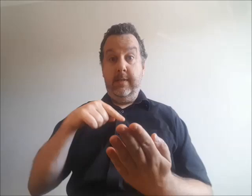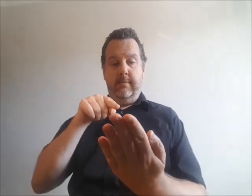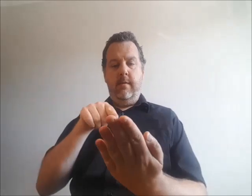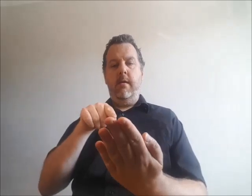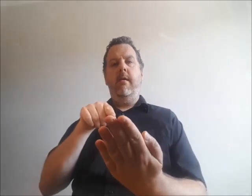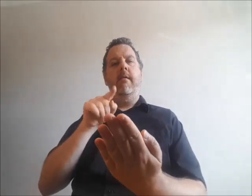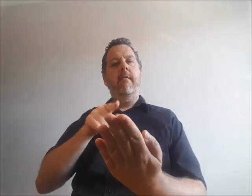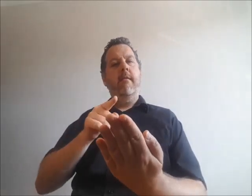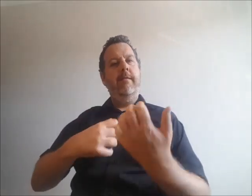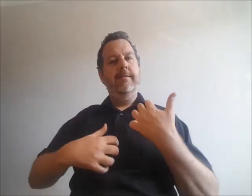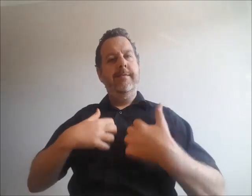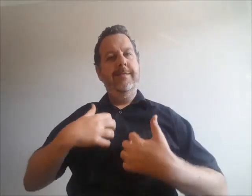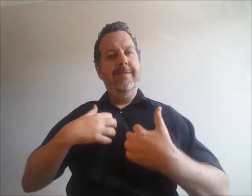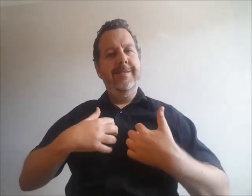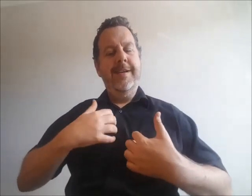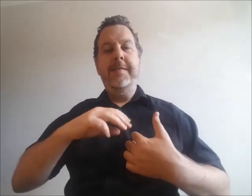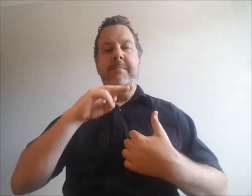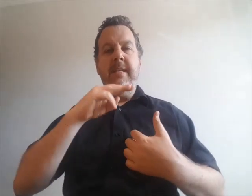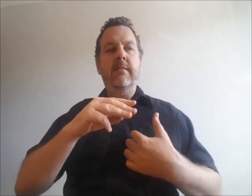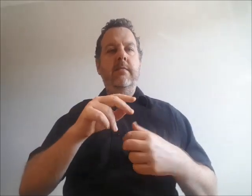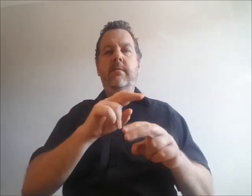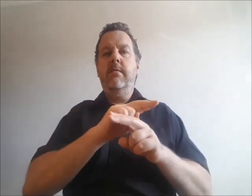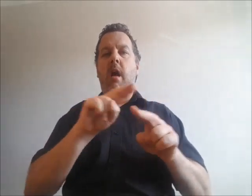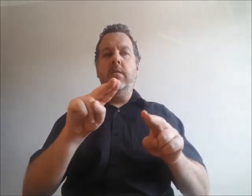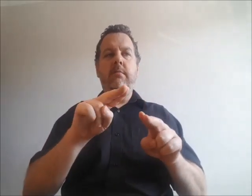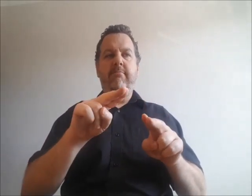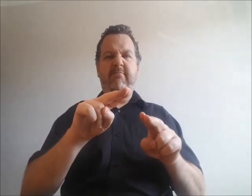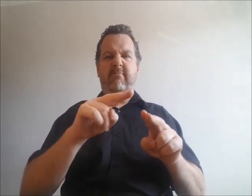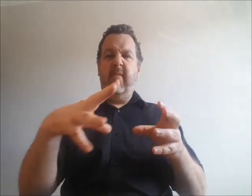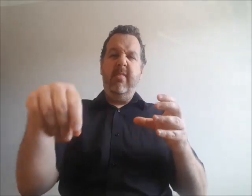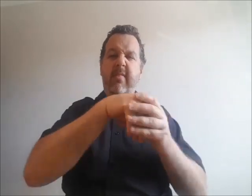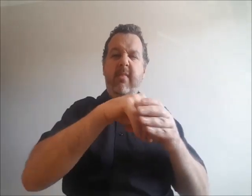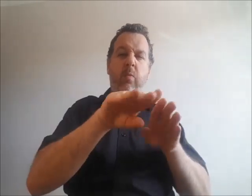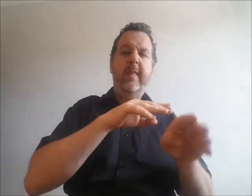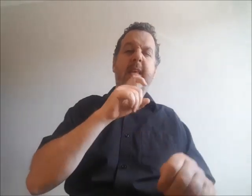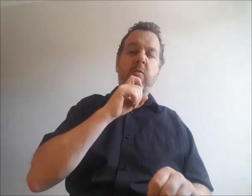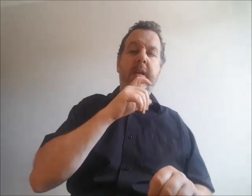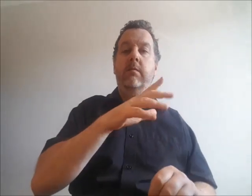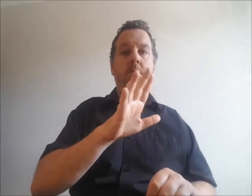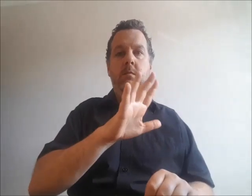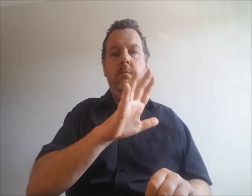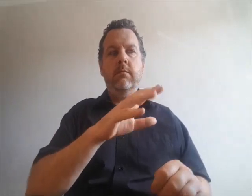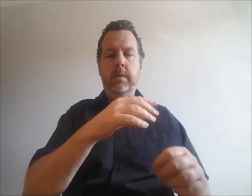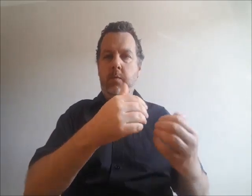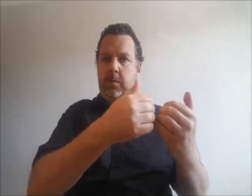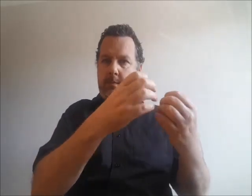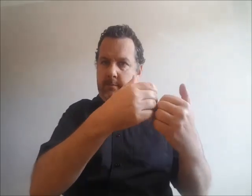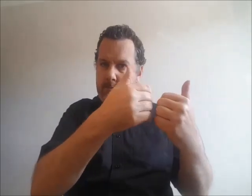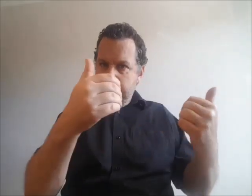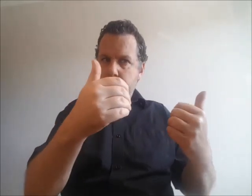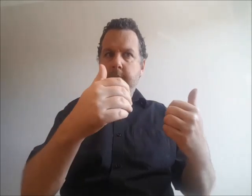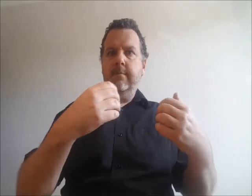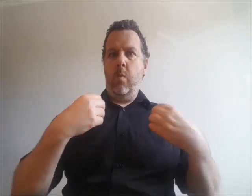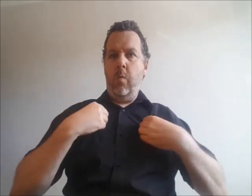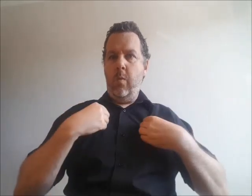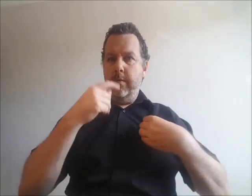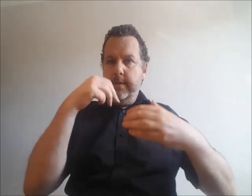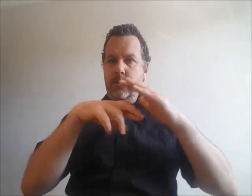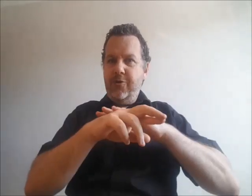When I saw mention of this, I thought this was particularly interesting. The deaf children weren't being taught in amongst the hearing children so much